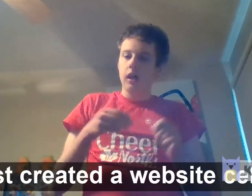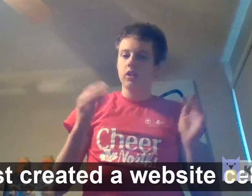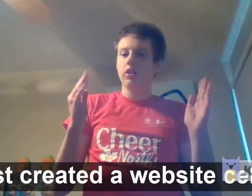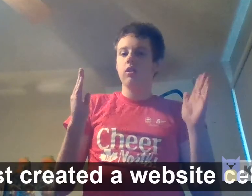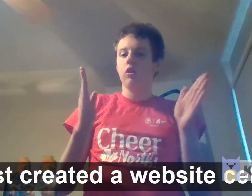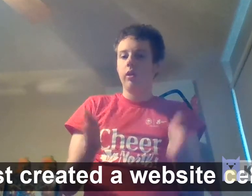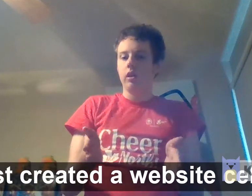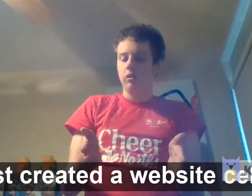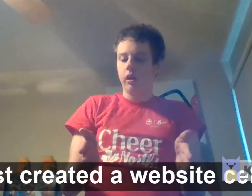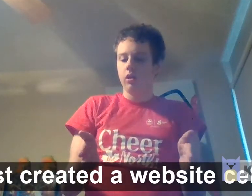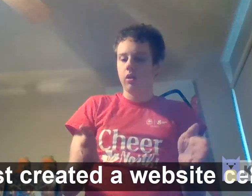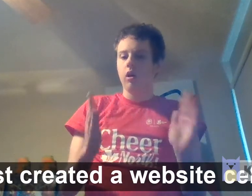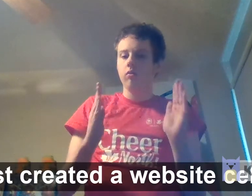a South Korean rat called